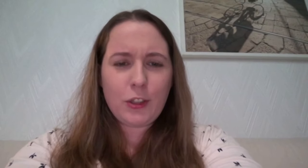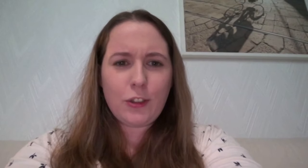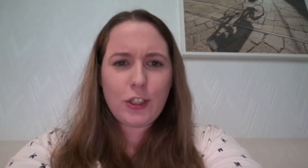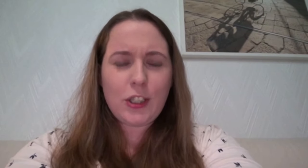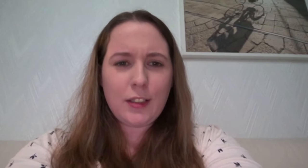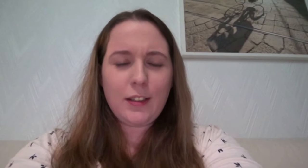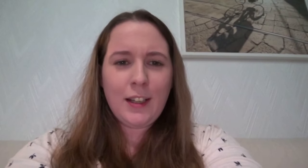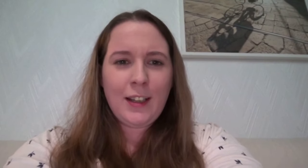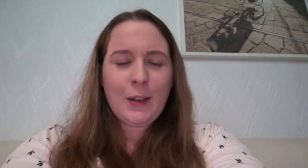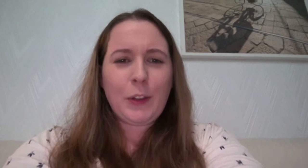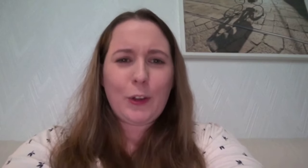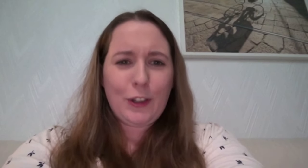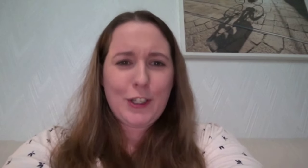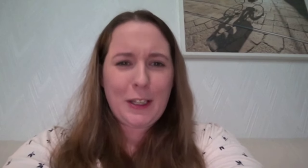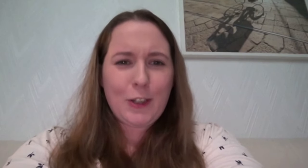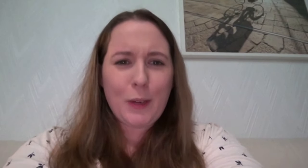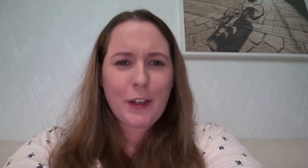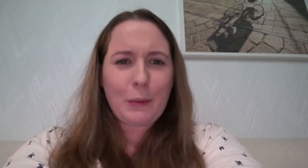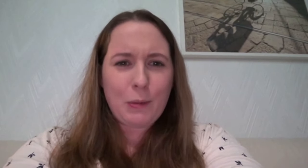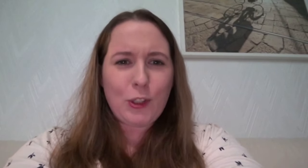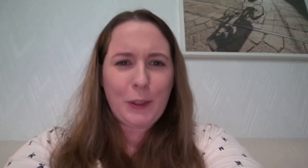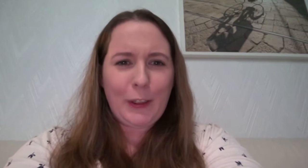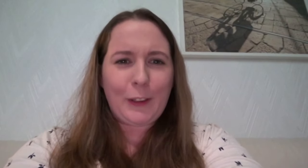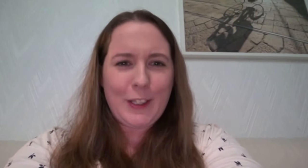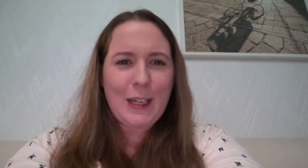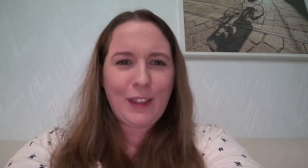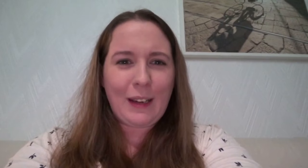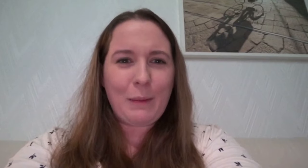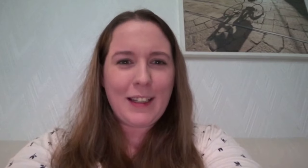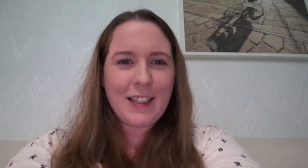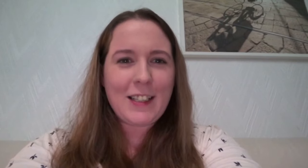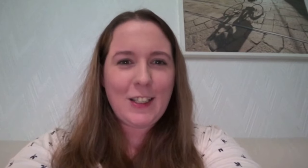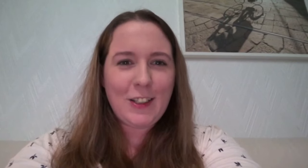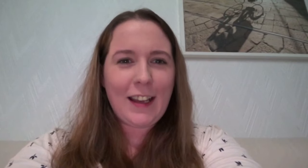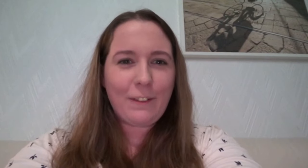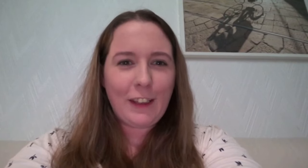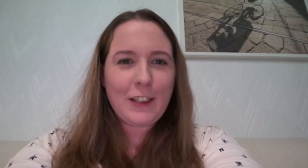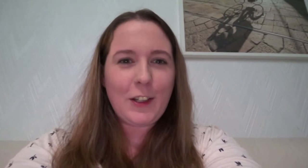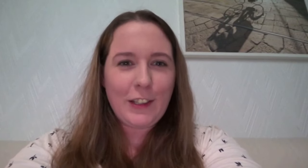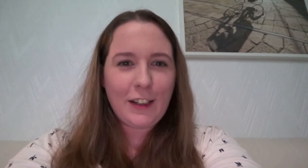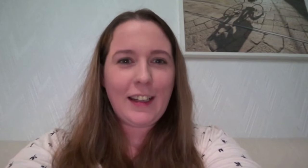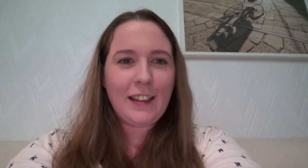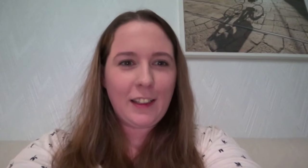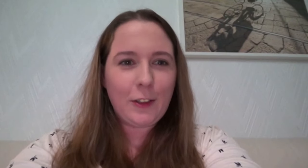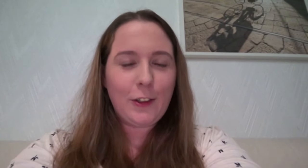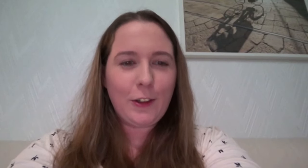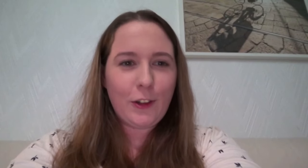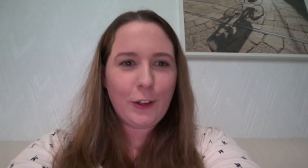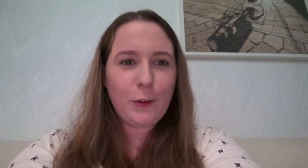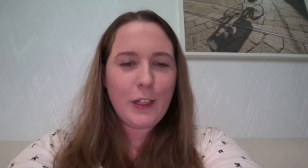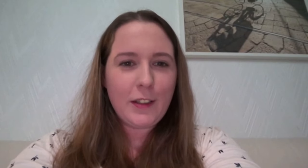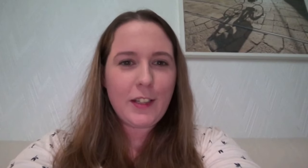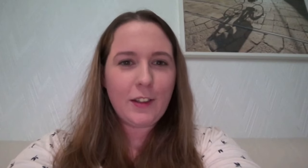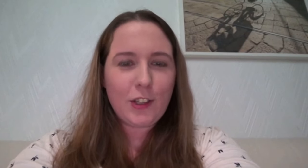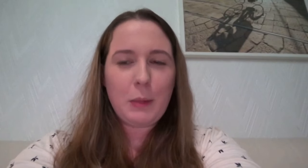it was good just to, well, not good, like you don't want other people to be going through the same thing, but it does, you do get a feeling of solidarity and like you're not on